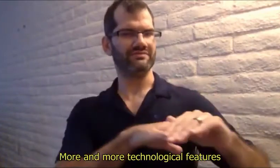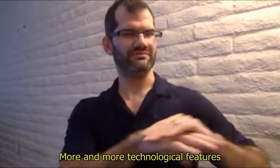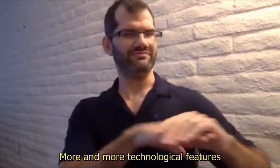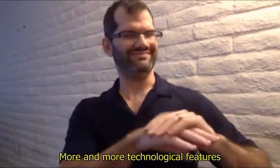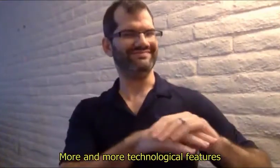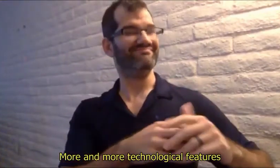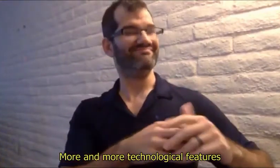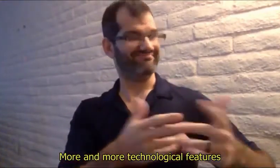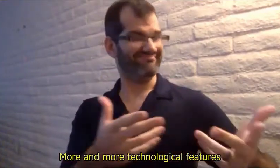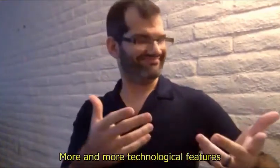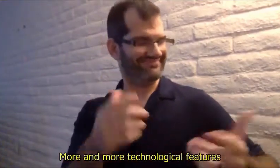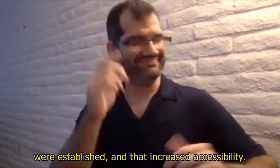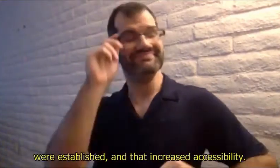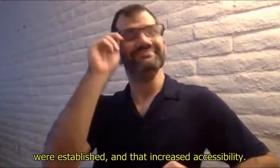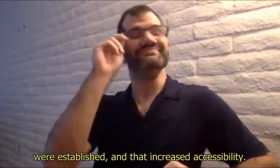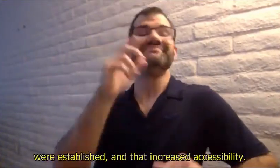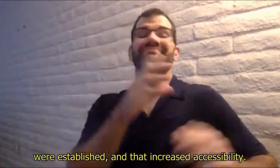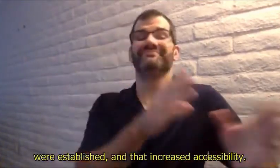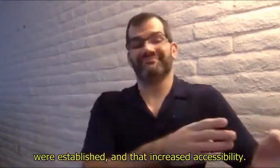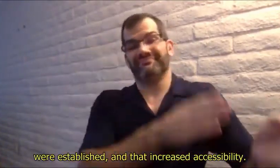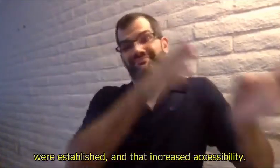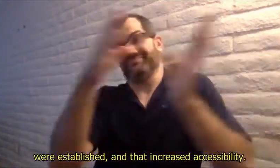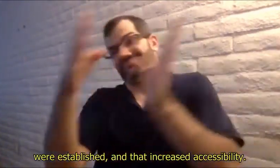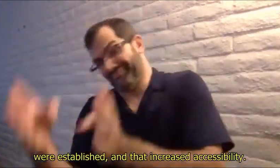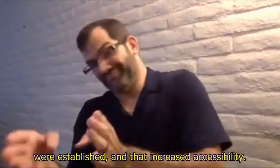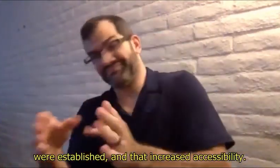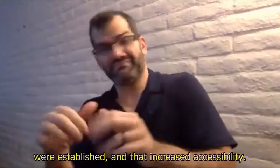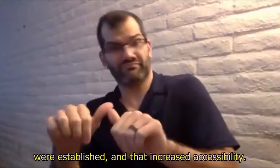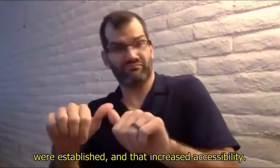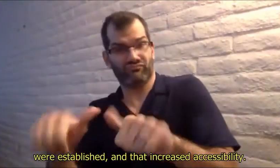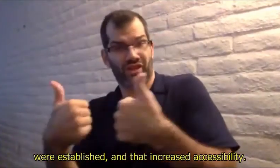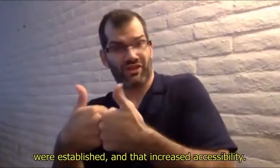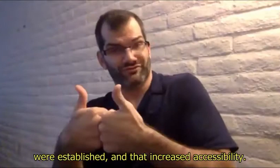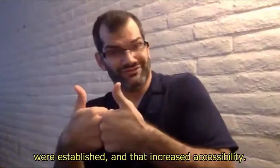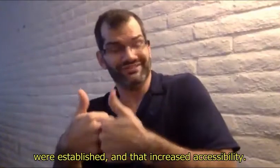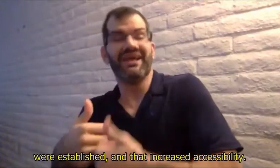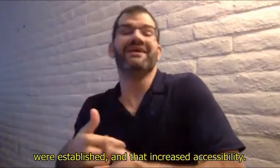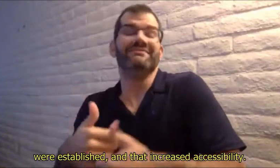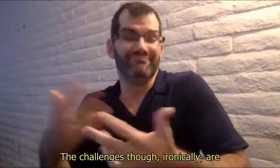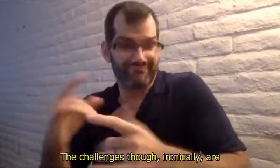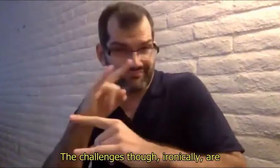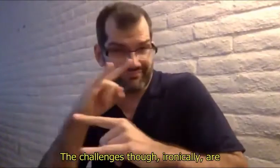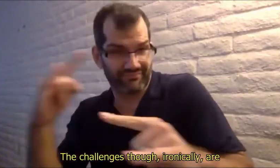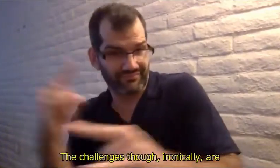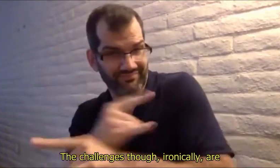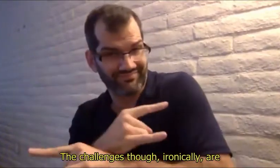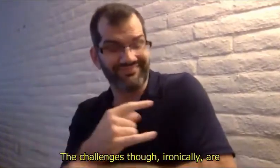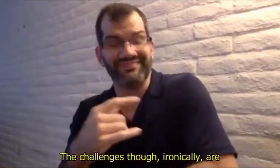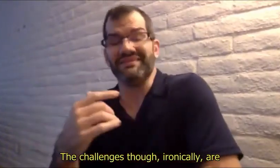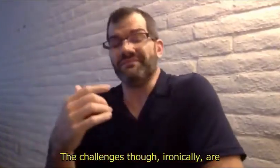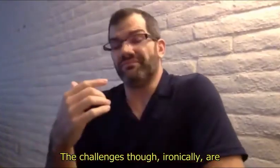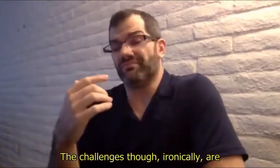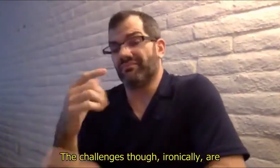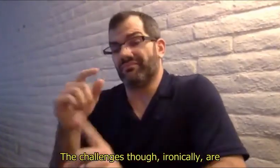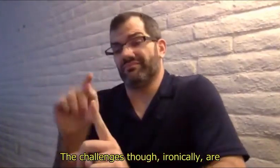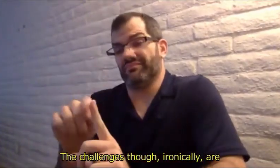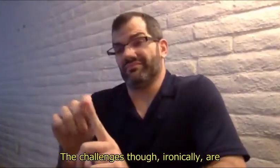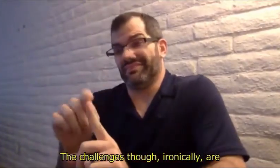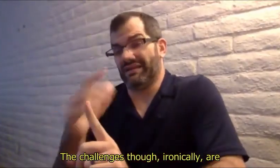technological features were established, and that increased accessibility. The challenges, though,